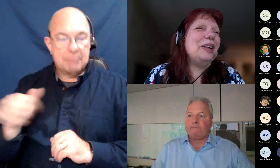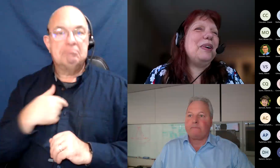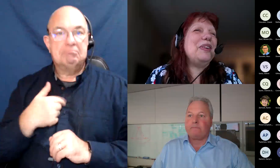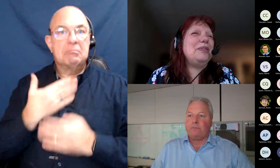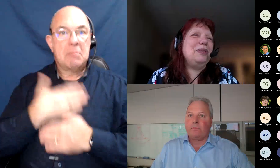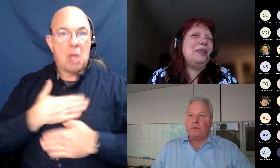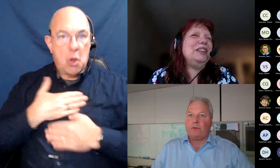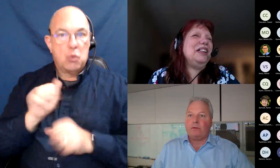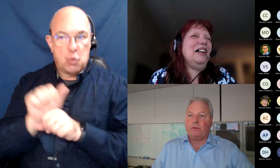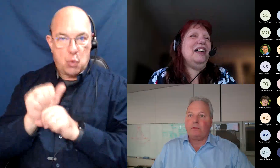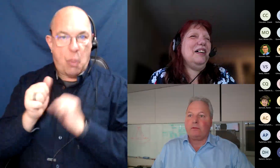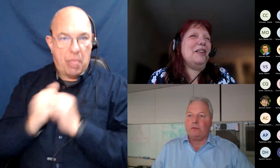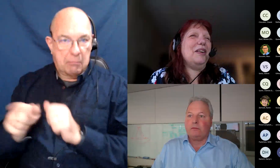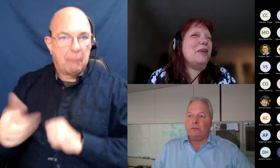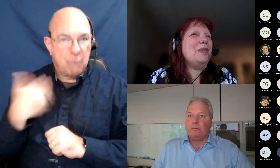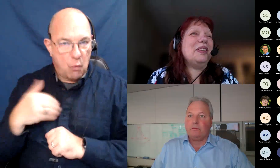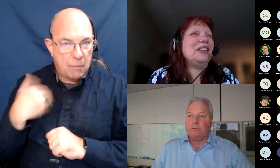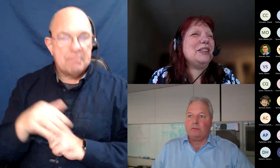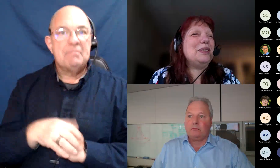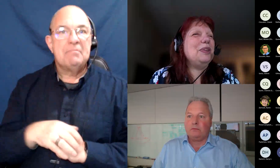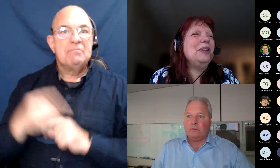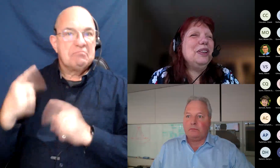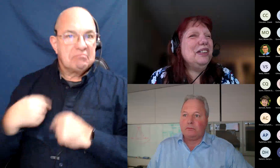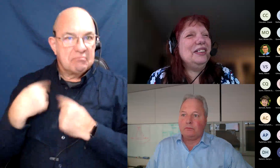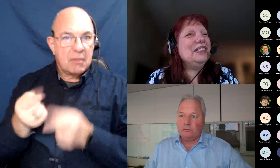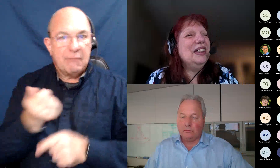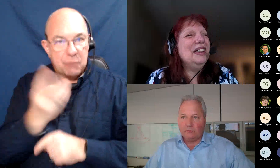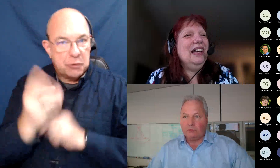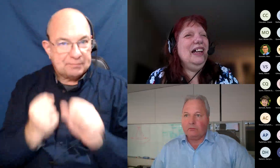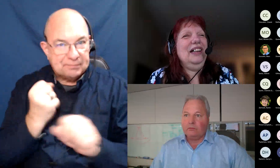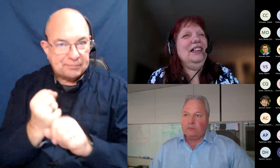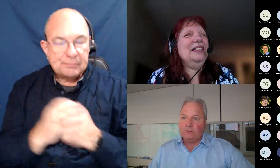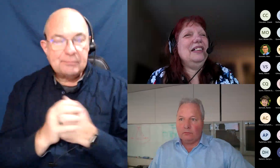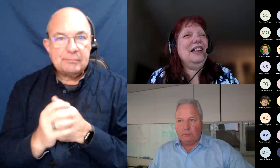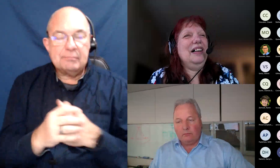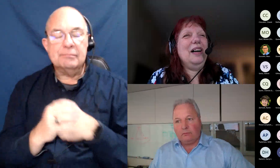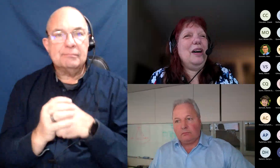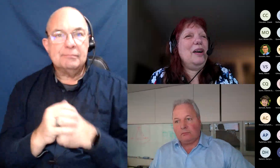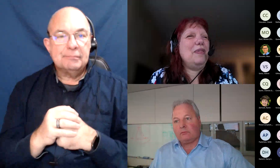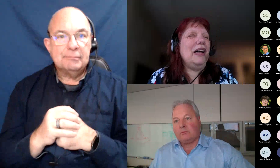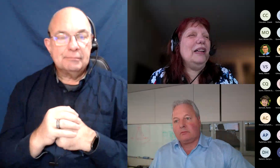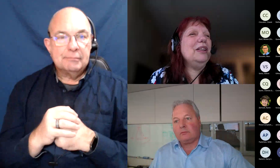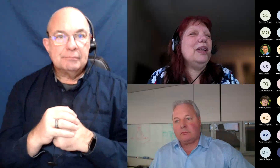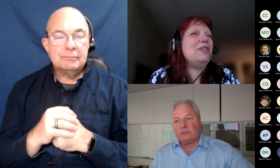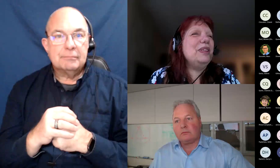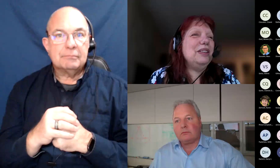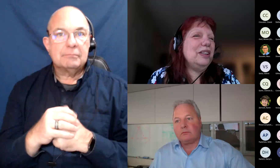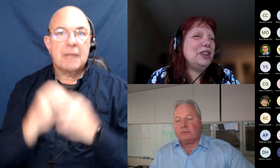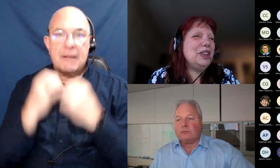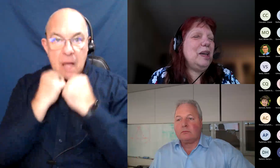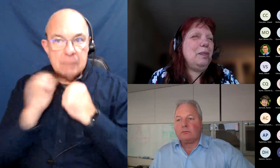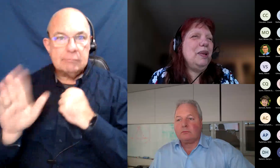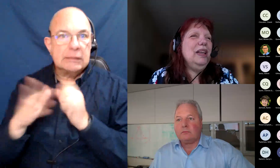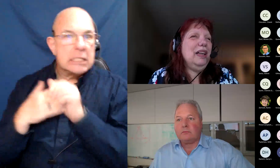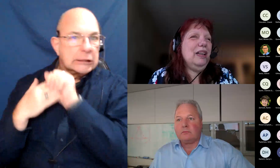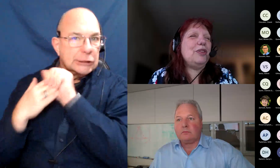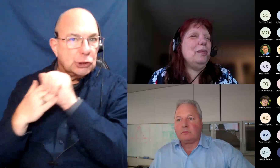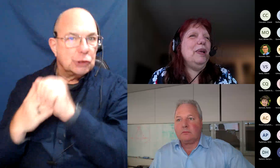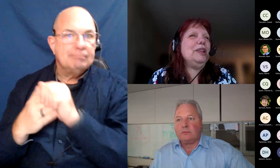to work with Alfred over the last few years and value his